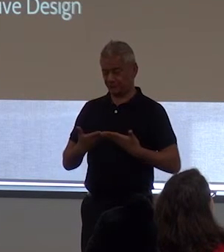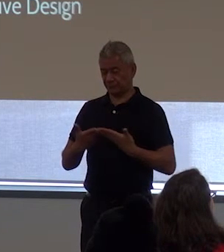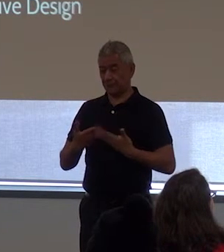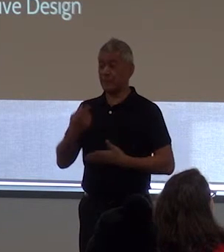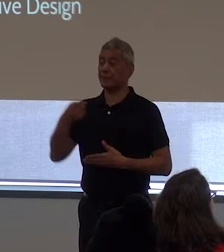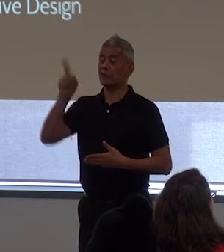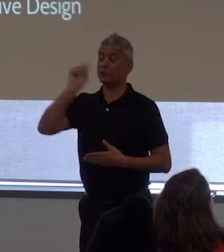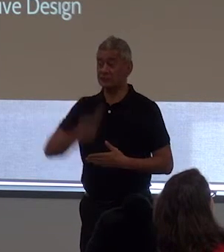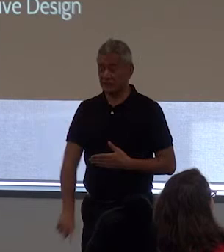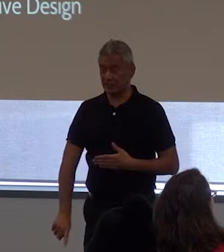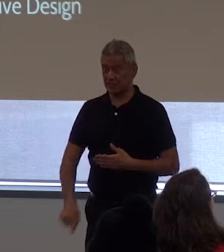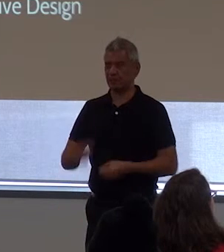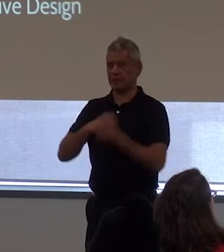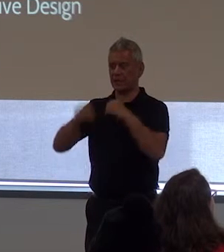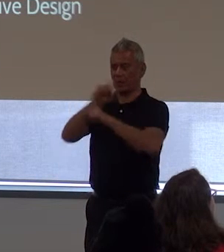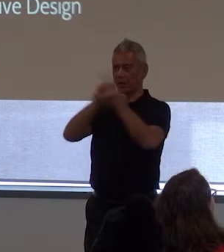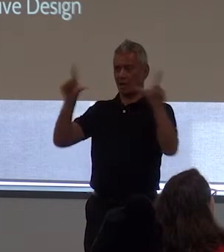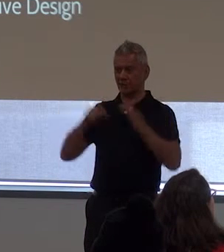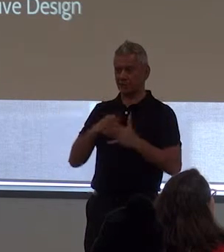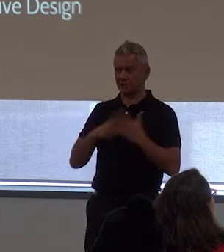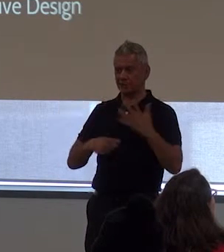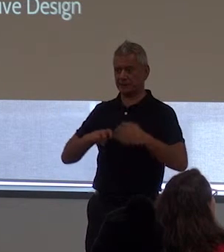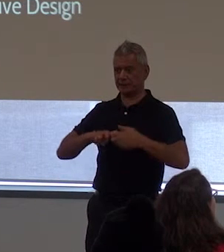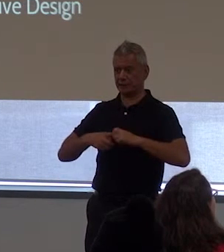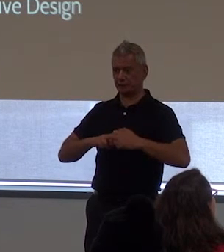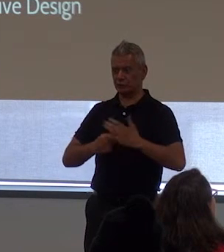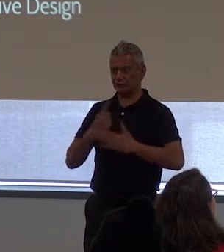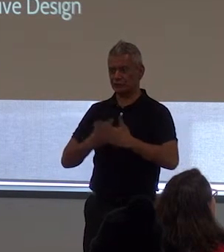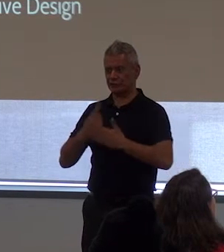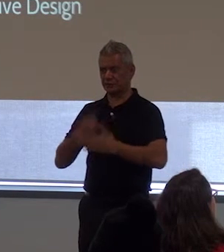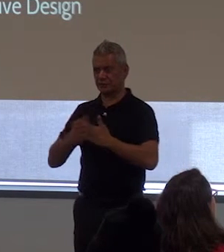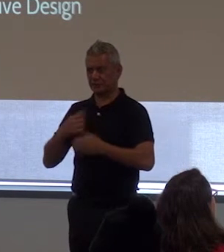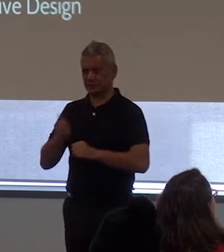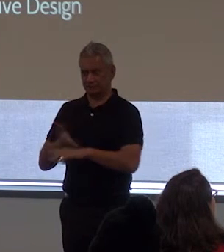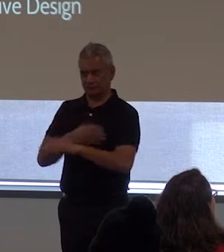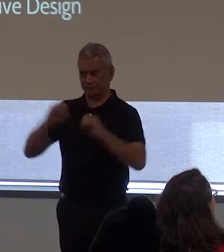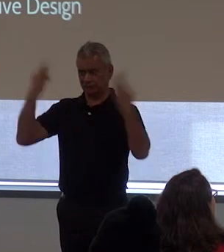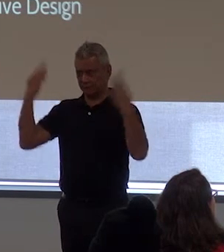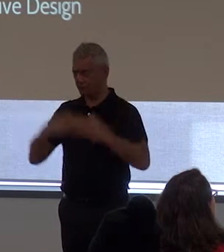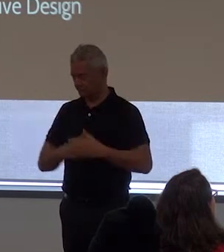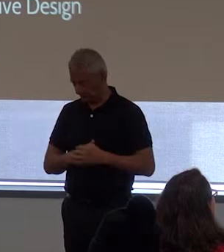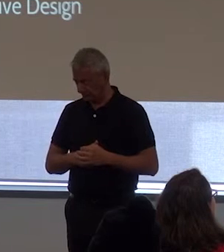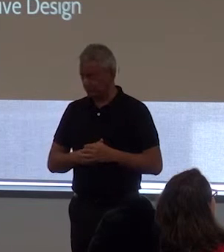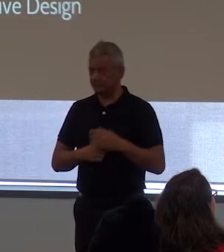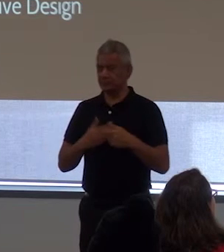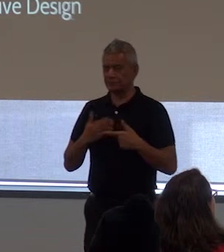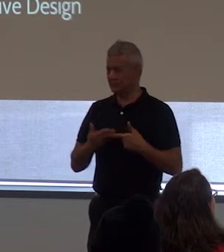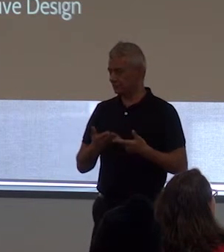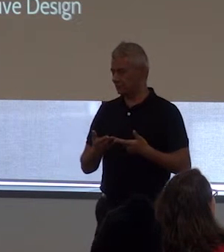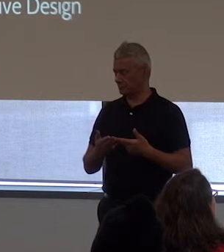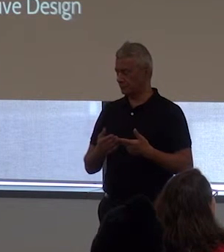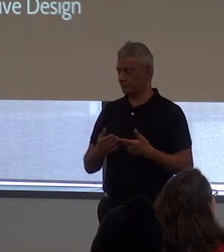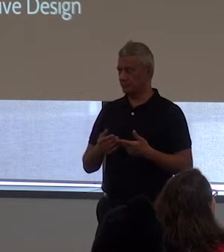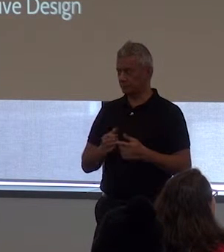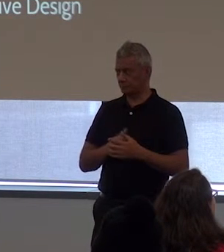of technology, neither companies or universities kind of give you the head start when you actually start in the industry, you're aware of issues there.